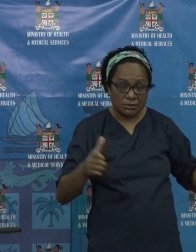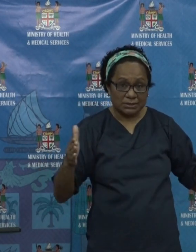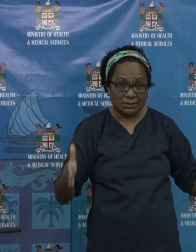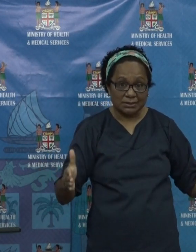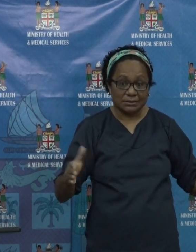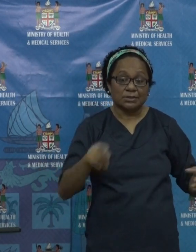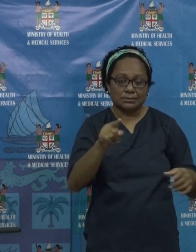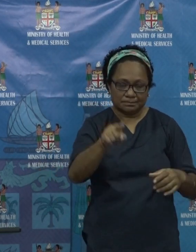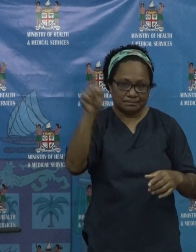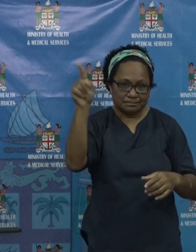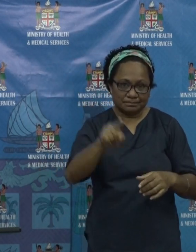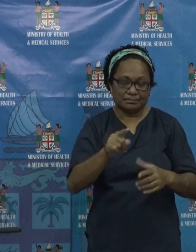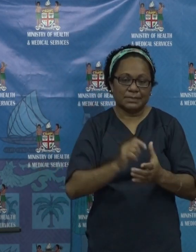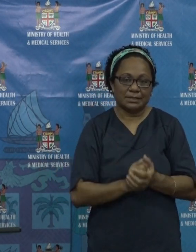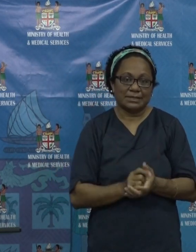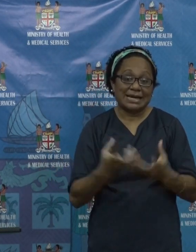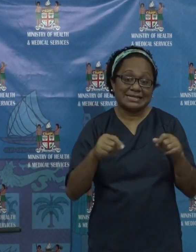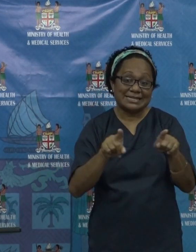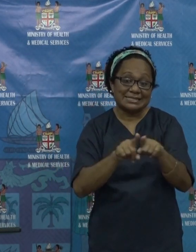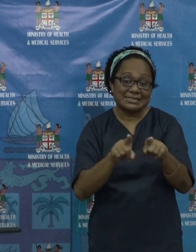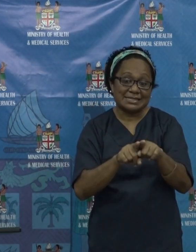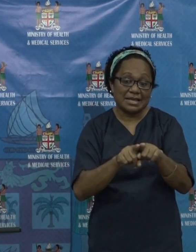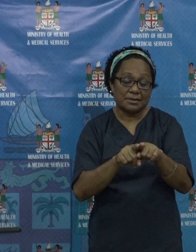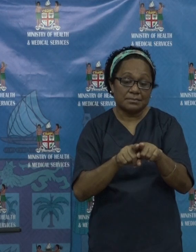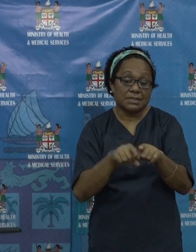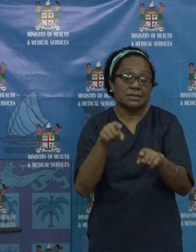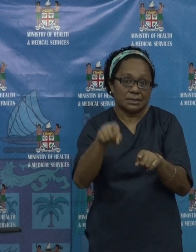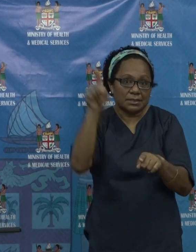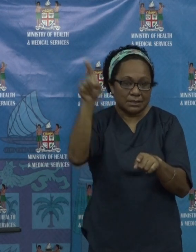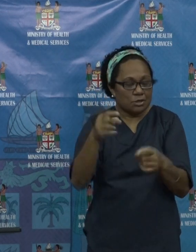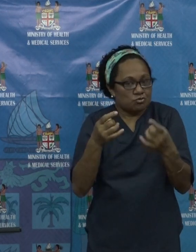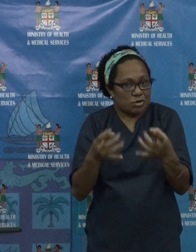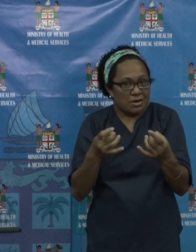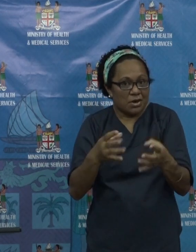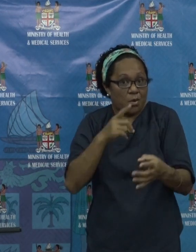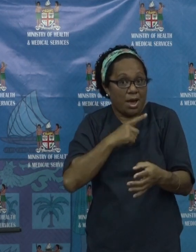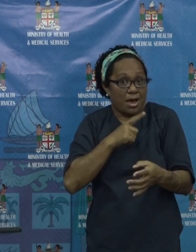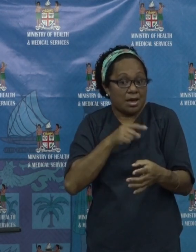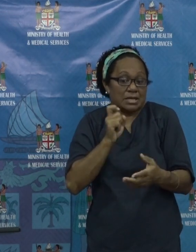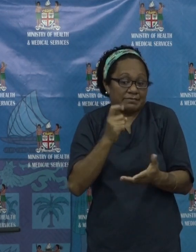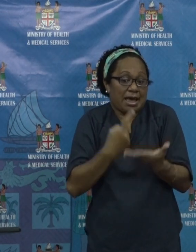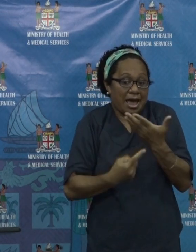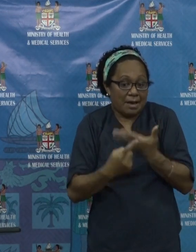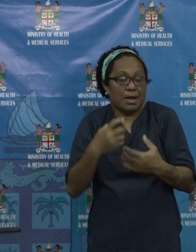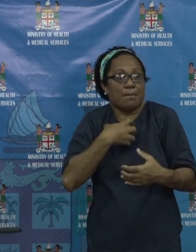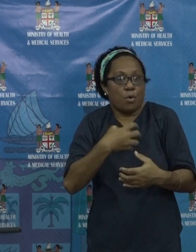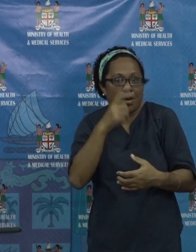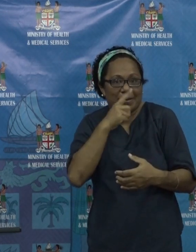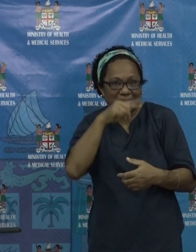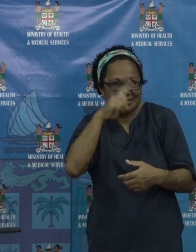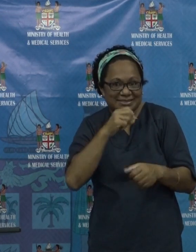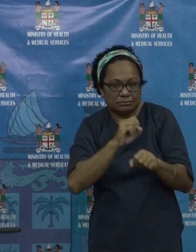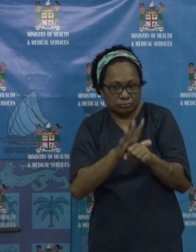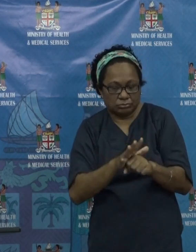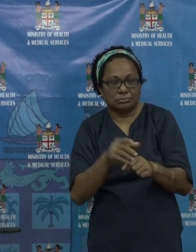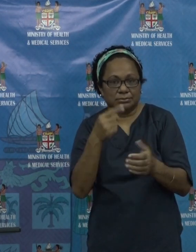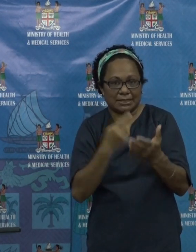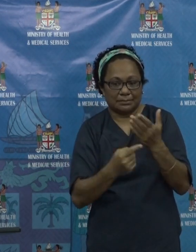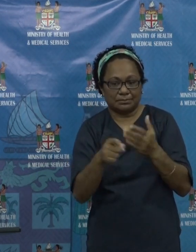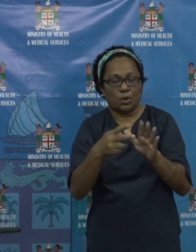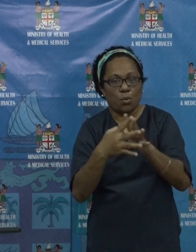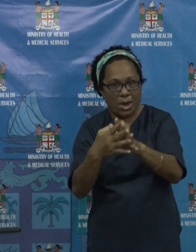prepare if more cases do come up in the West and the north.